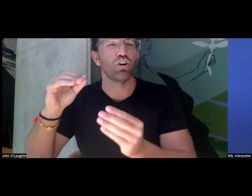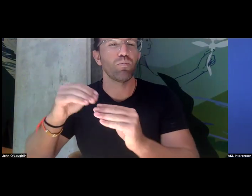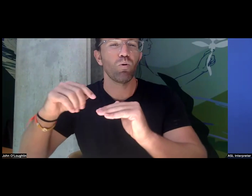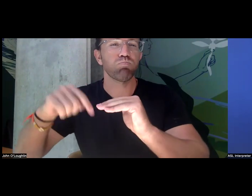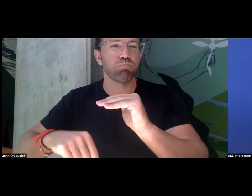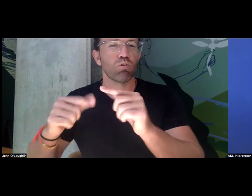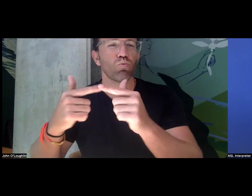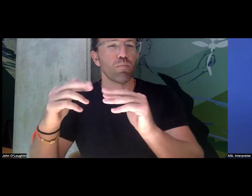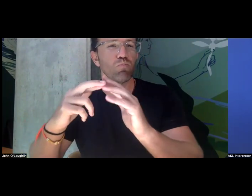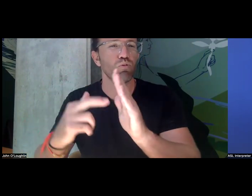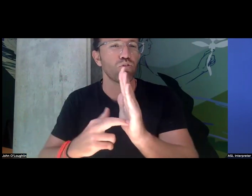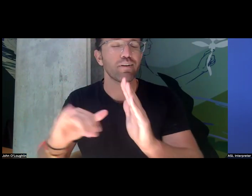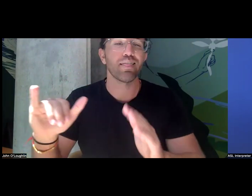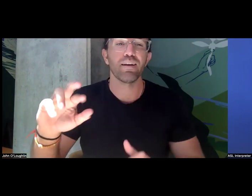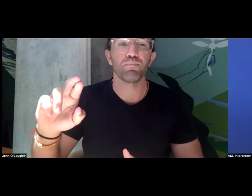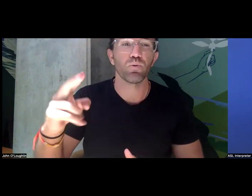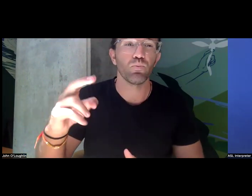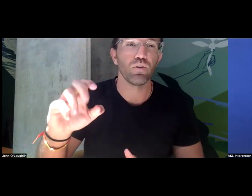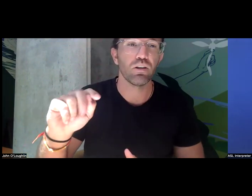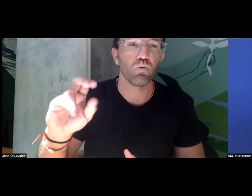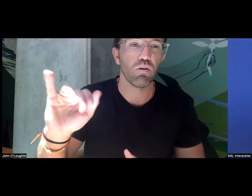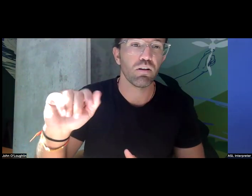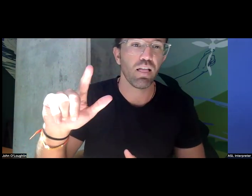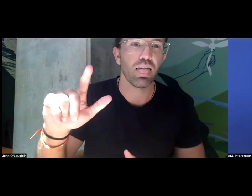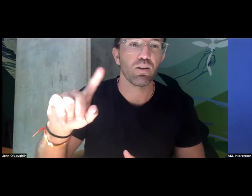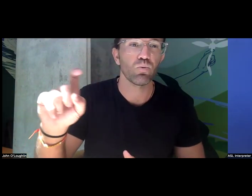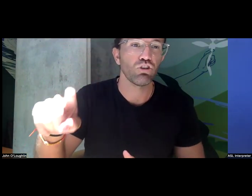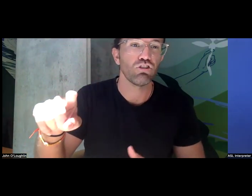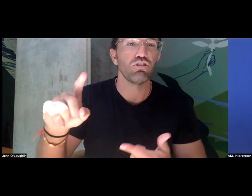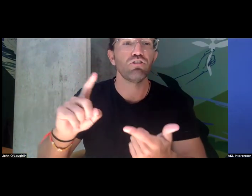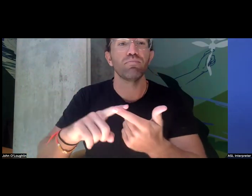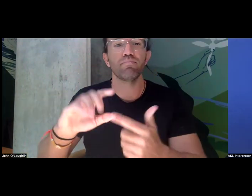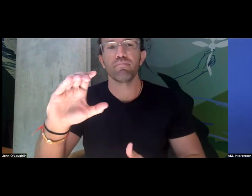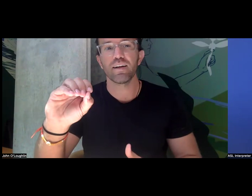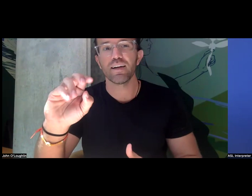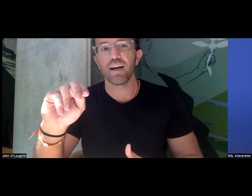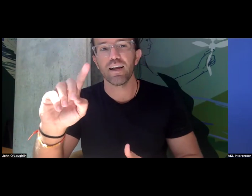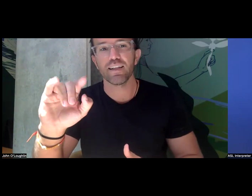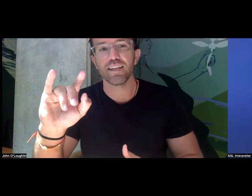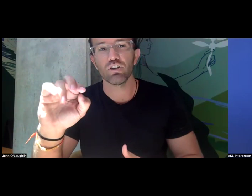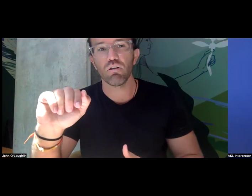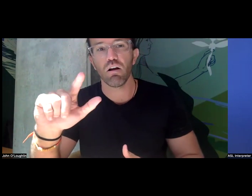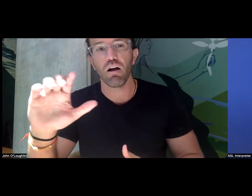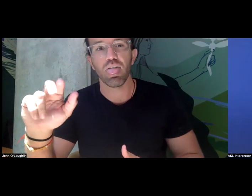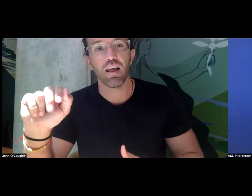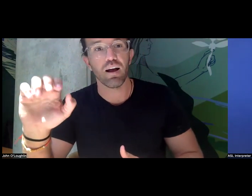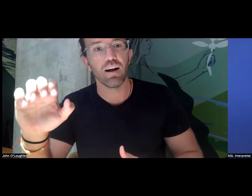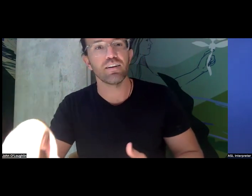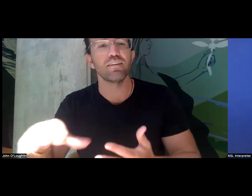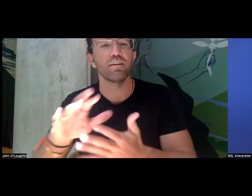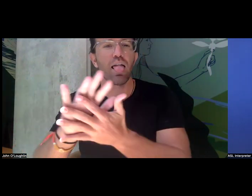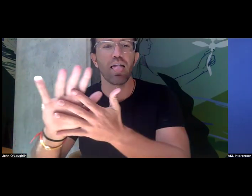And then once you move on to ASL 2, you'll learn more in depth on the grammatical rules, such as rhetorical questions,